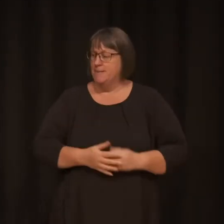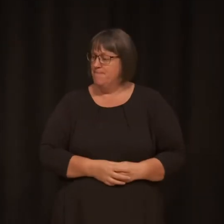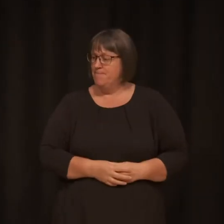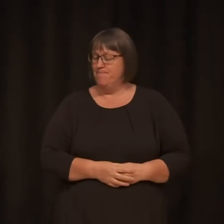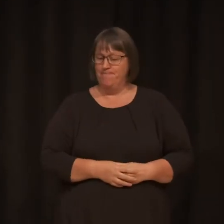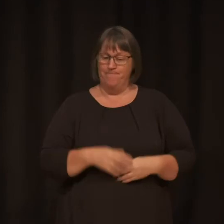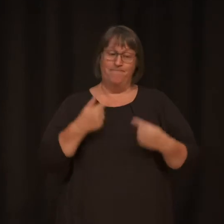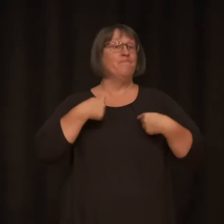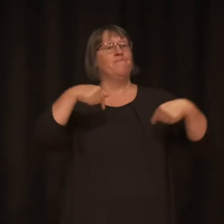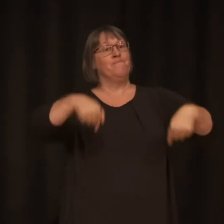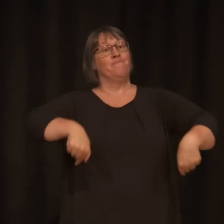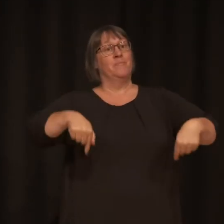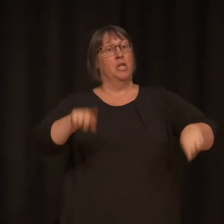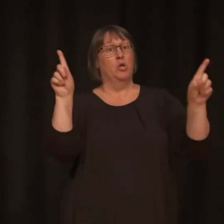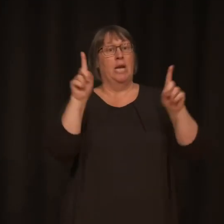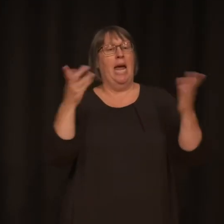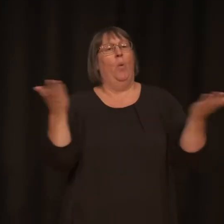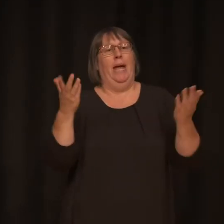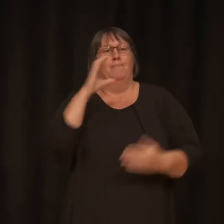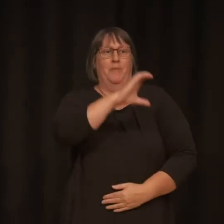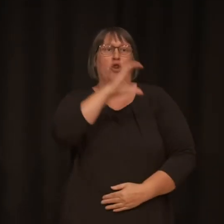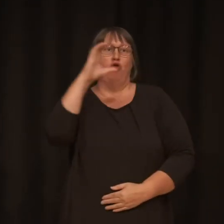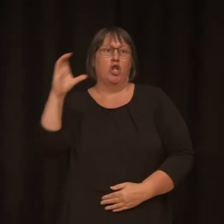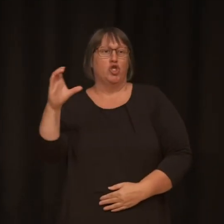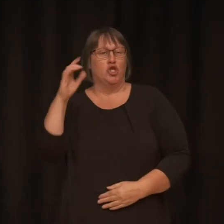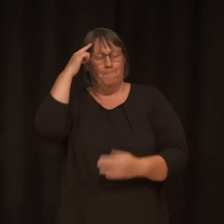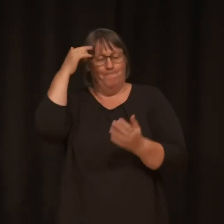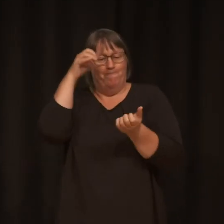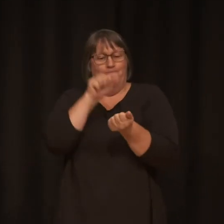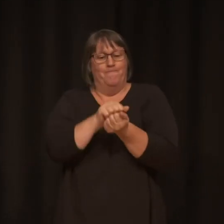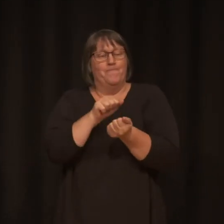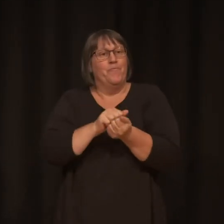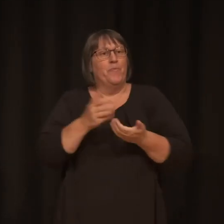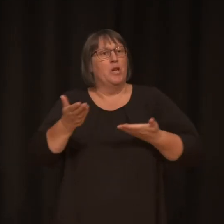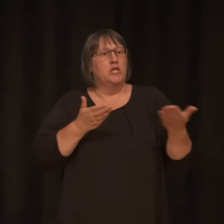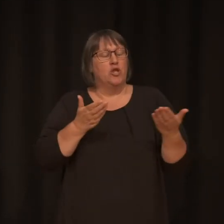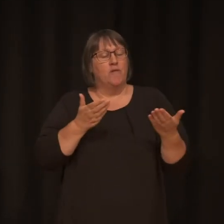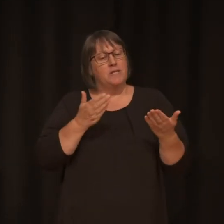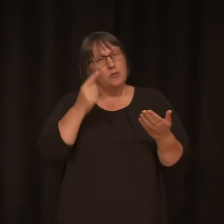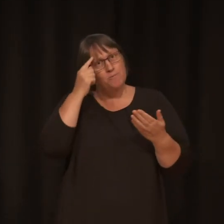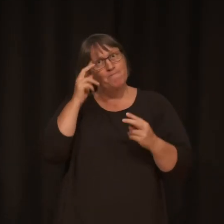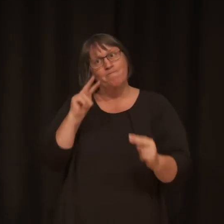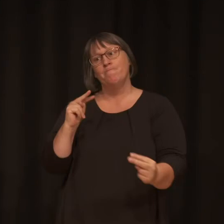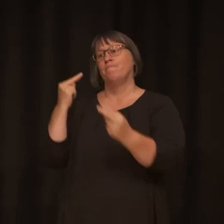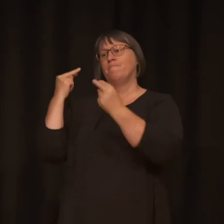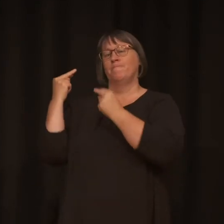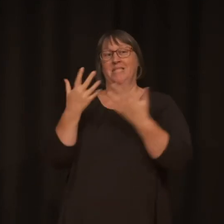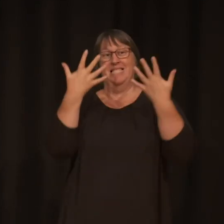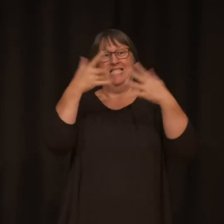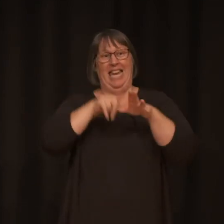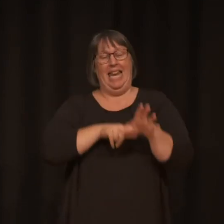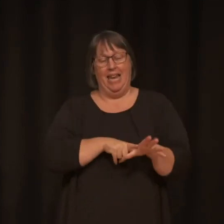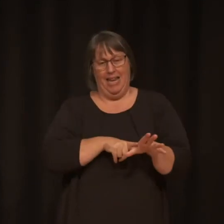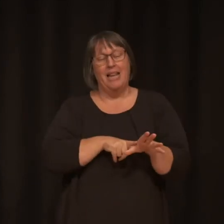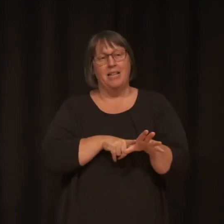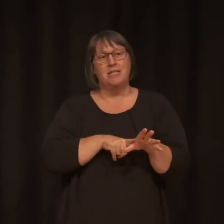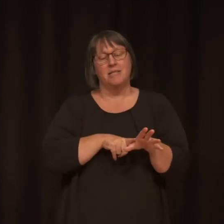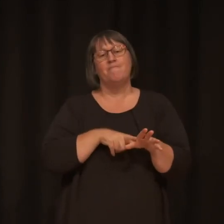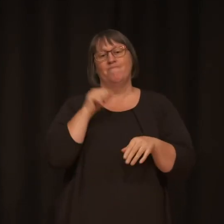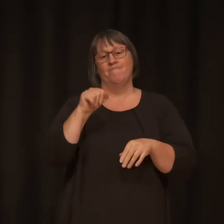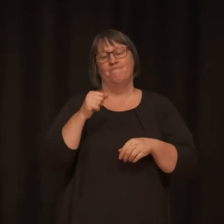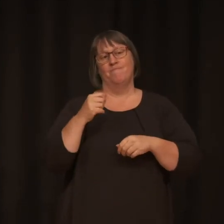I'm speaking to you today from Christchurch, where a memorial service is being held to mark 10 years since the February 22nd